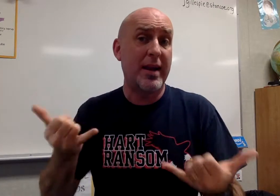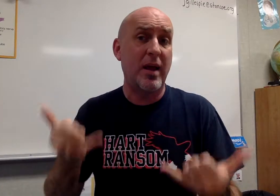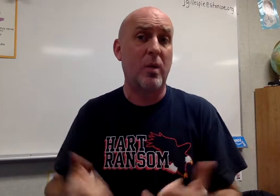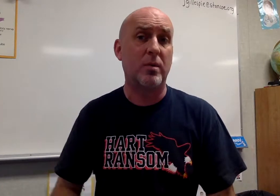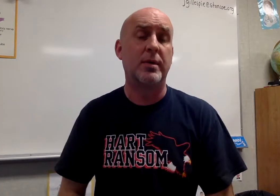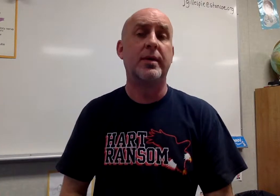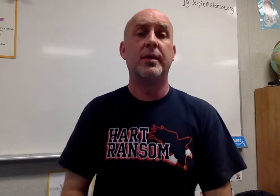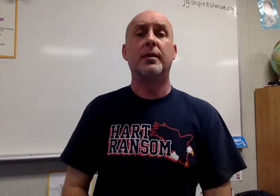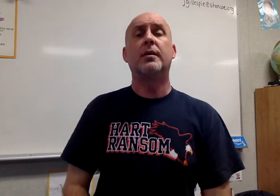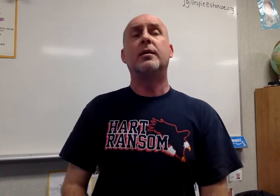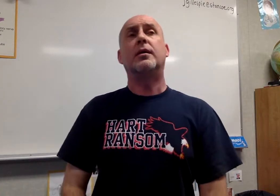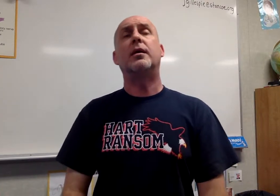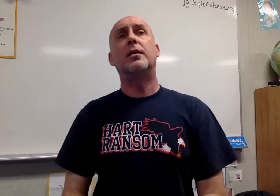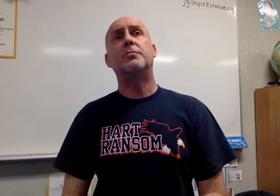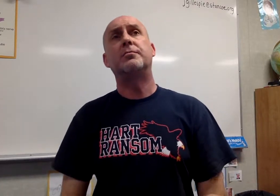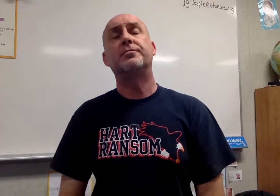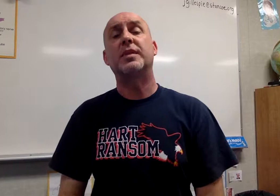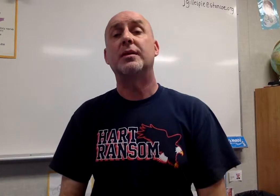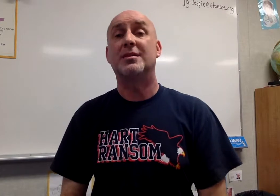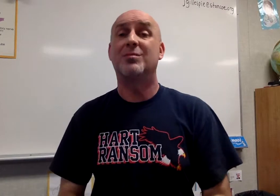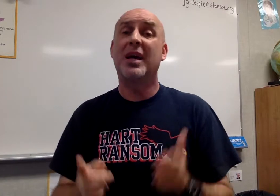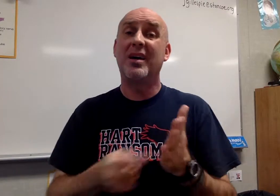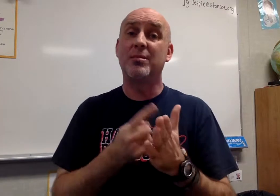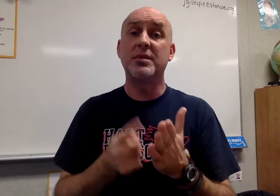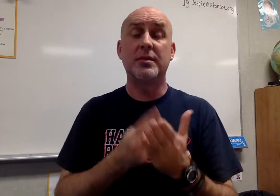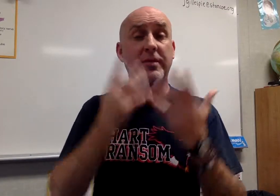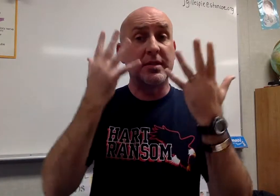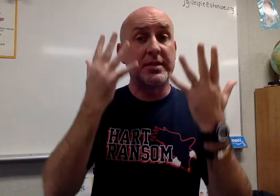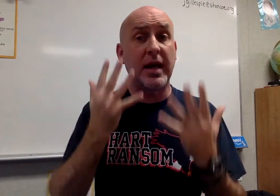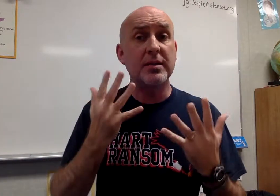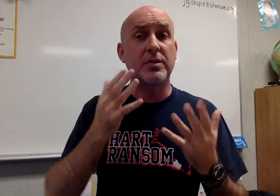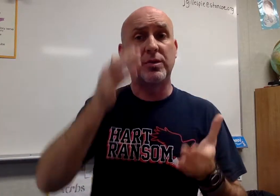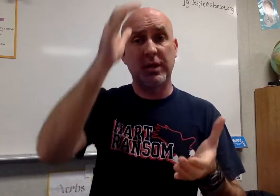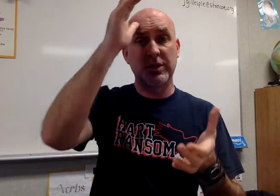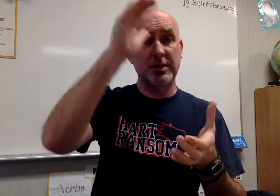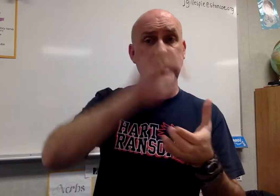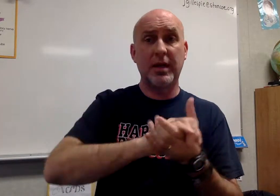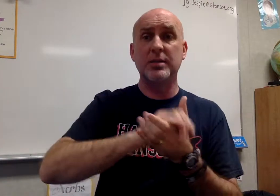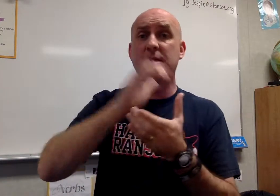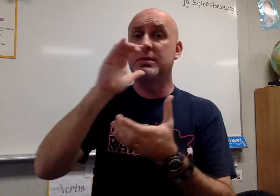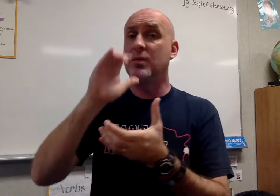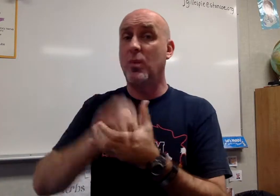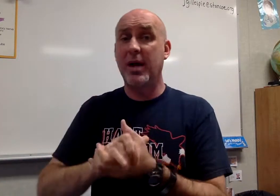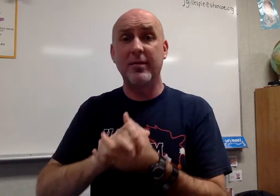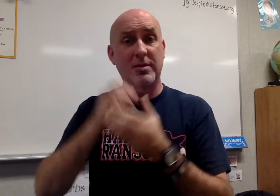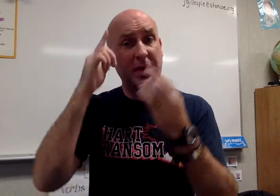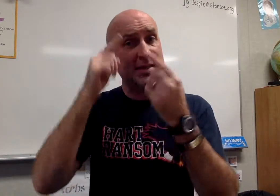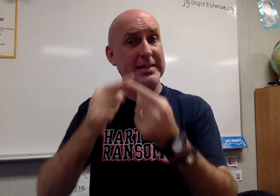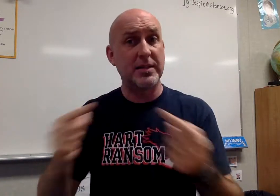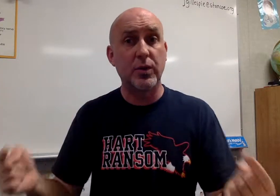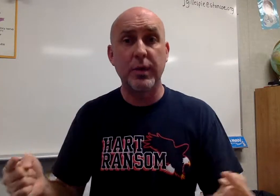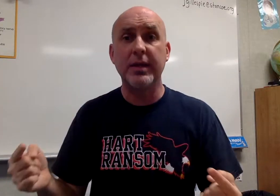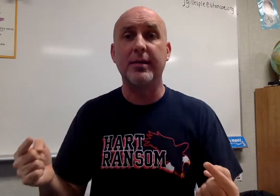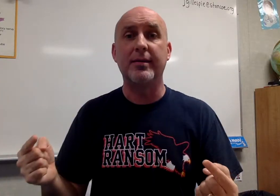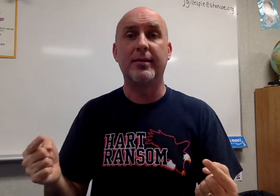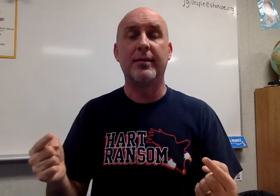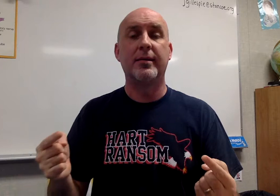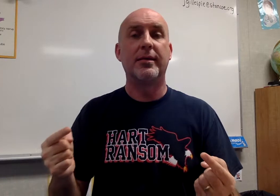now. Um, Sometimes a very sad situation is that husbands and wives might disagree.